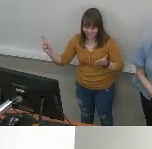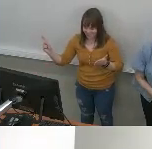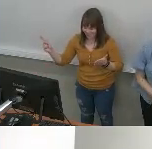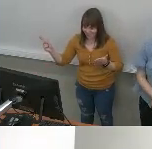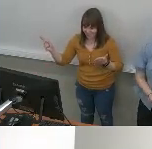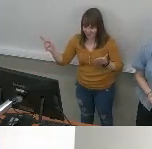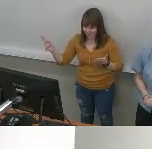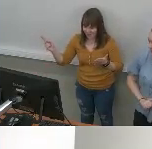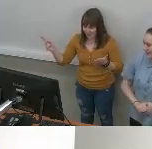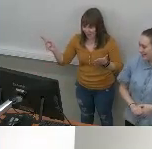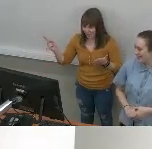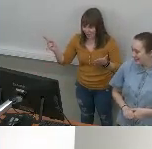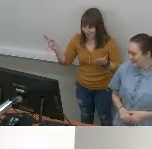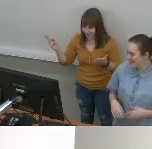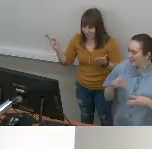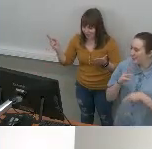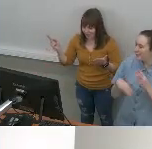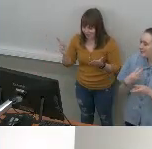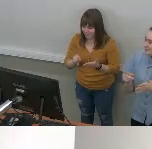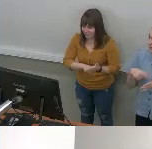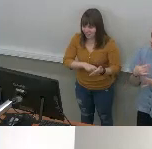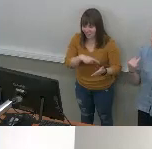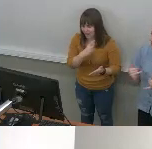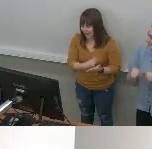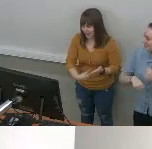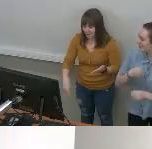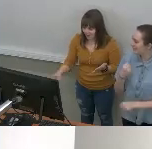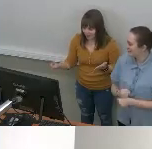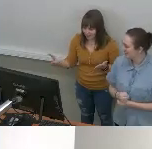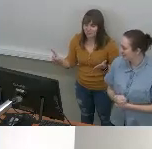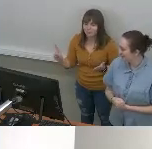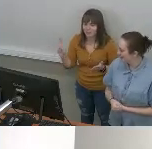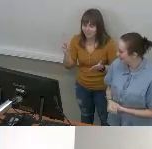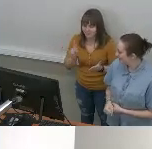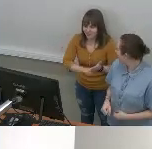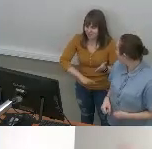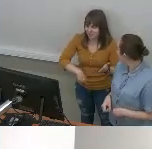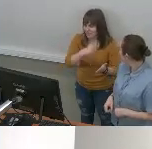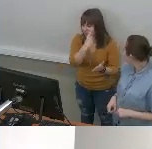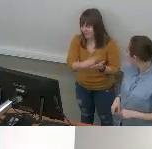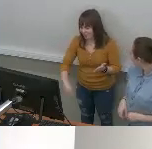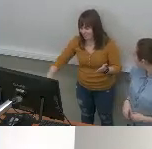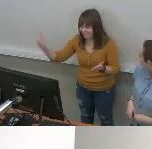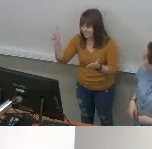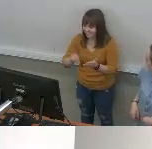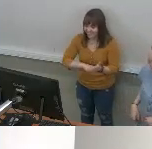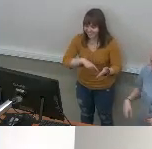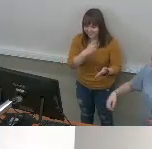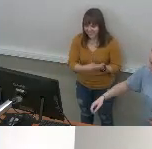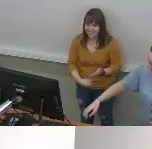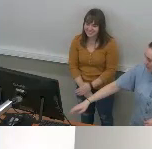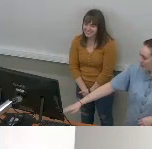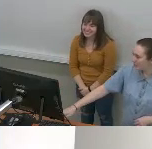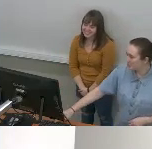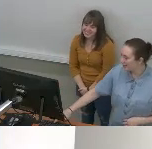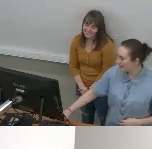There's no other things to say about that. The world is canceled this year. If I had a nickel for every single time I saw this in an email,